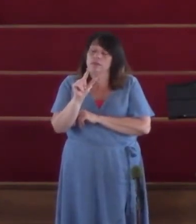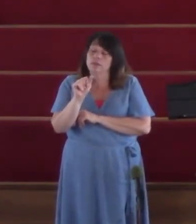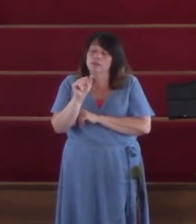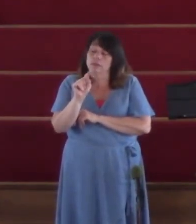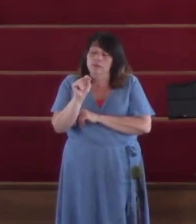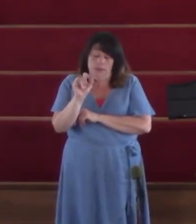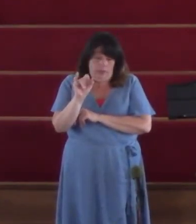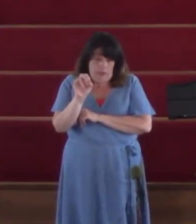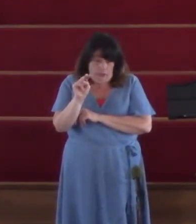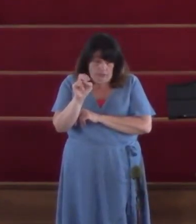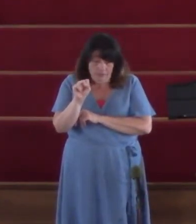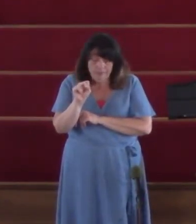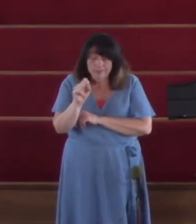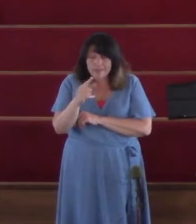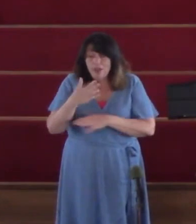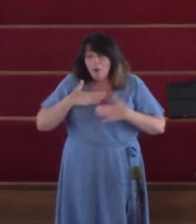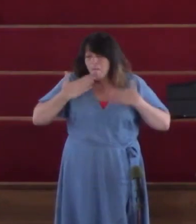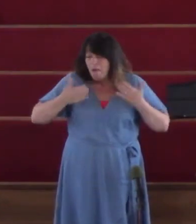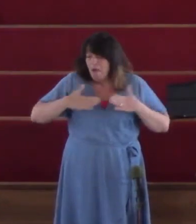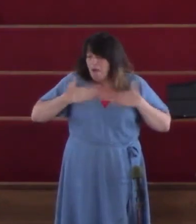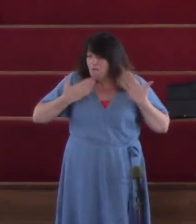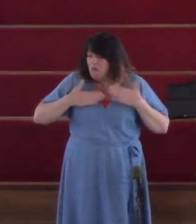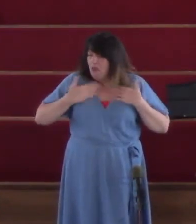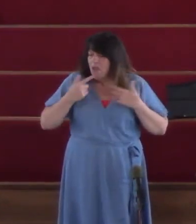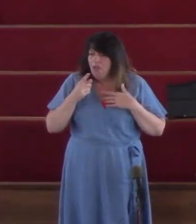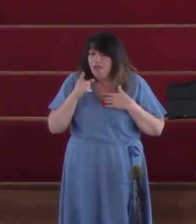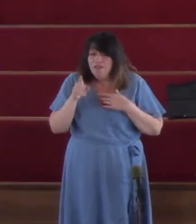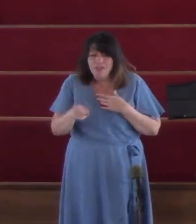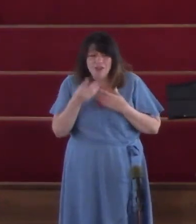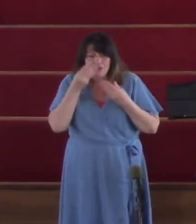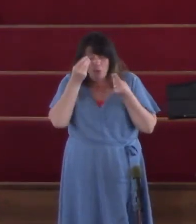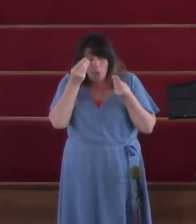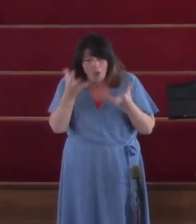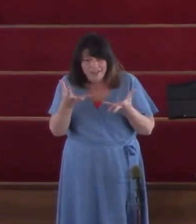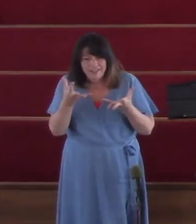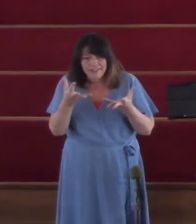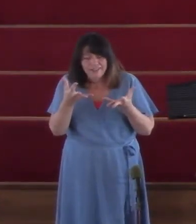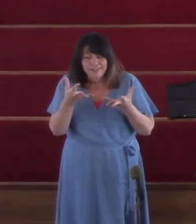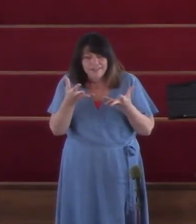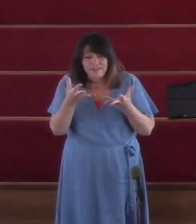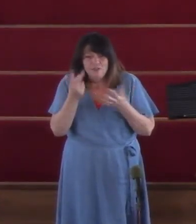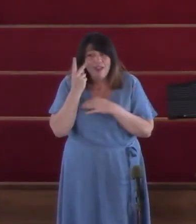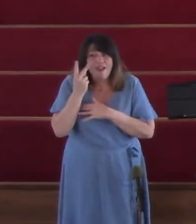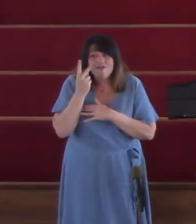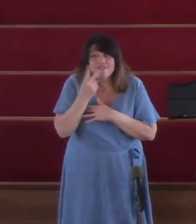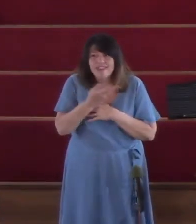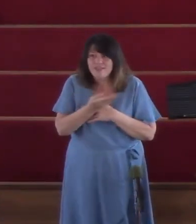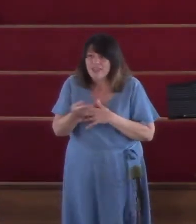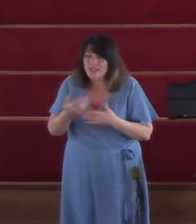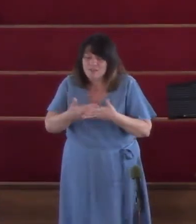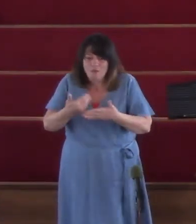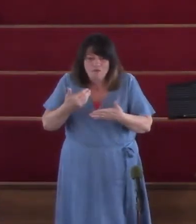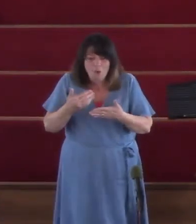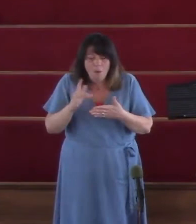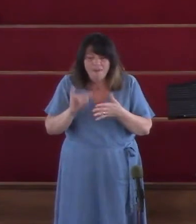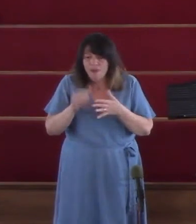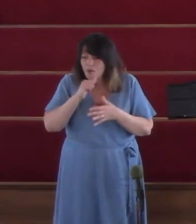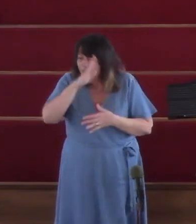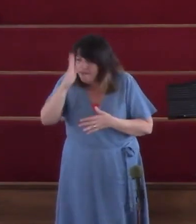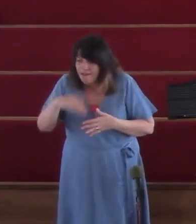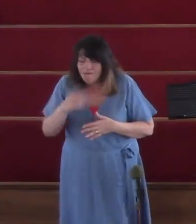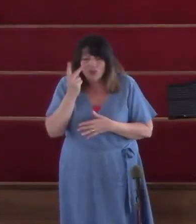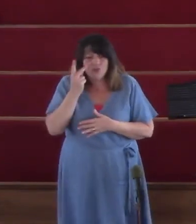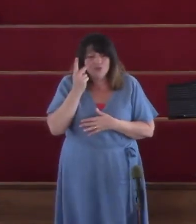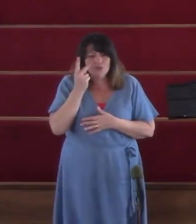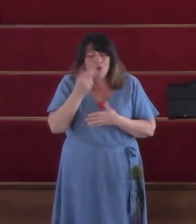there's witnesses. Brother, you talk about, we've seen things happen that we've never seen before.